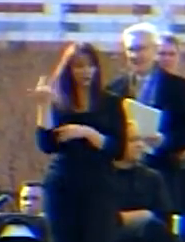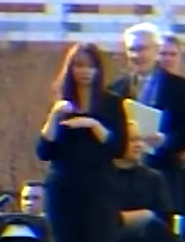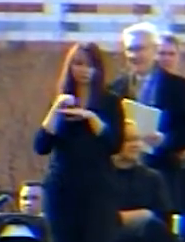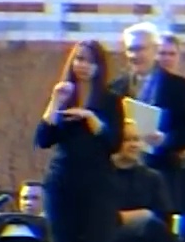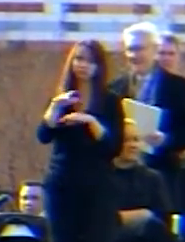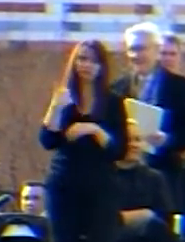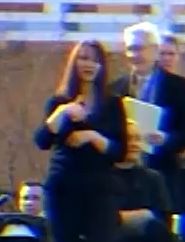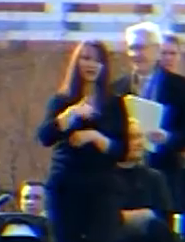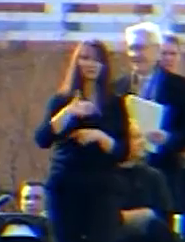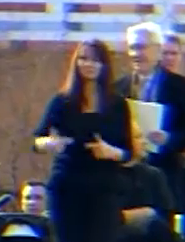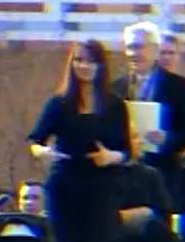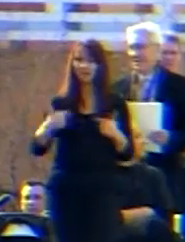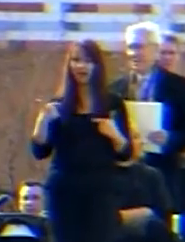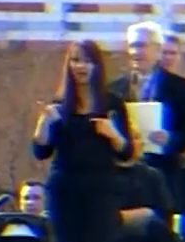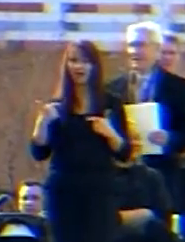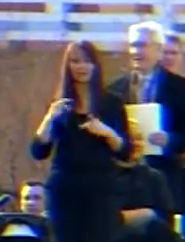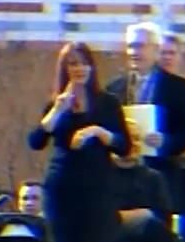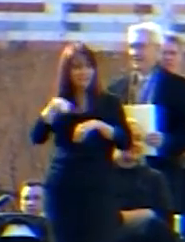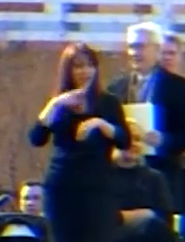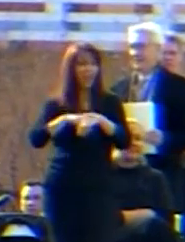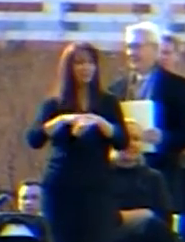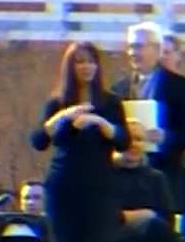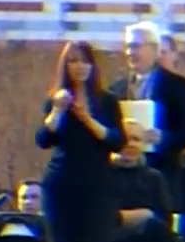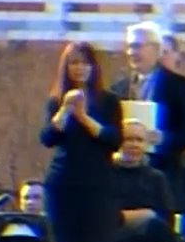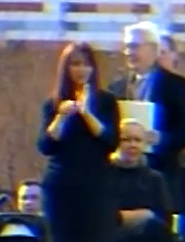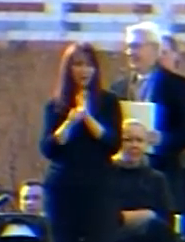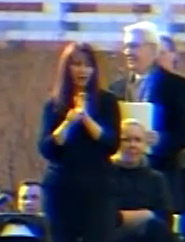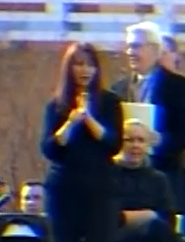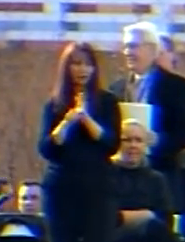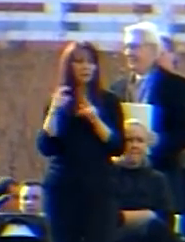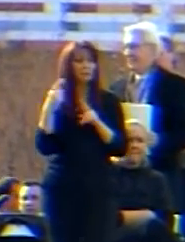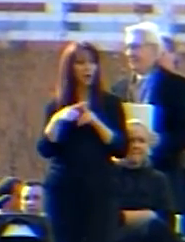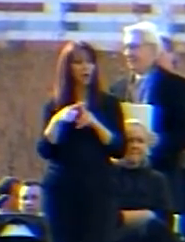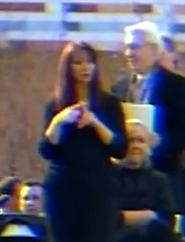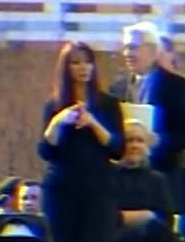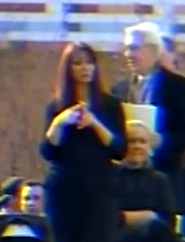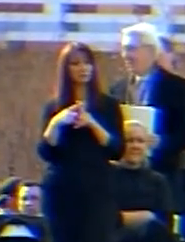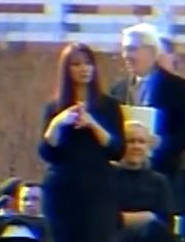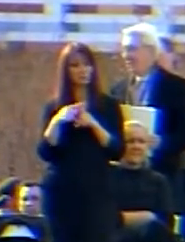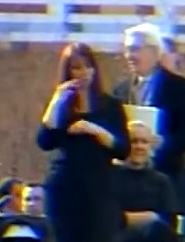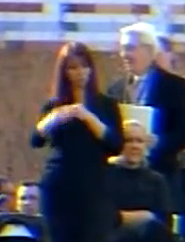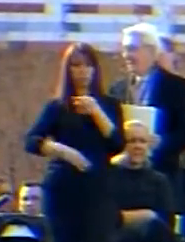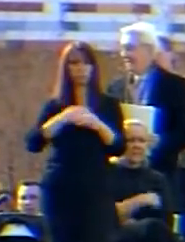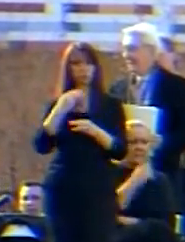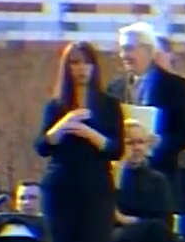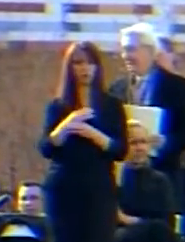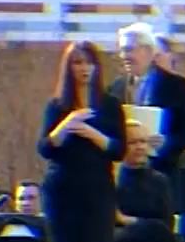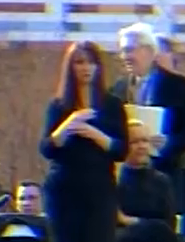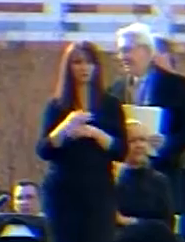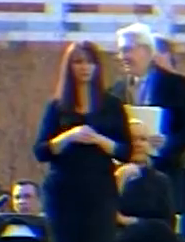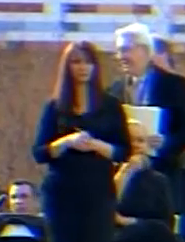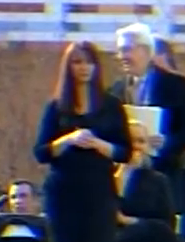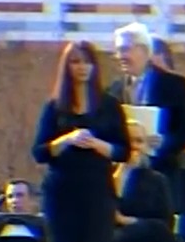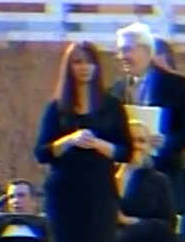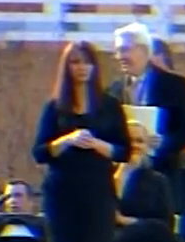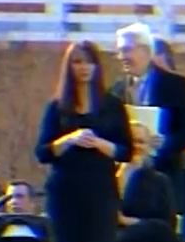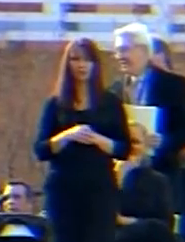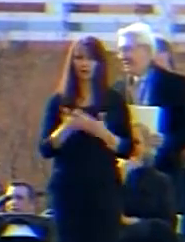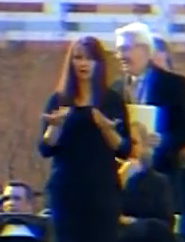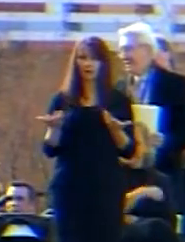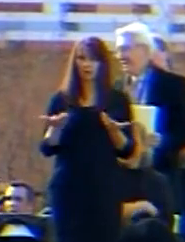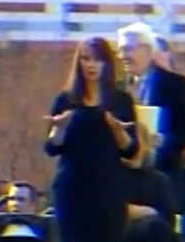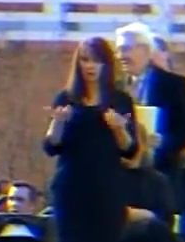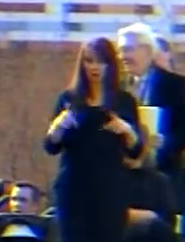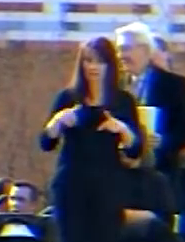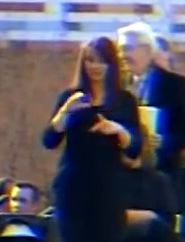impact on us, our life, on our nation, our Commonwealth, and not only that, but on the world. What